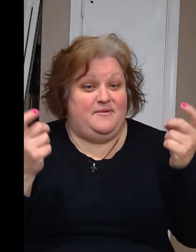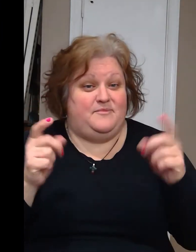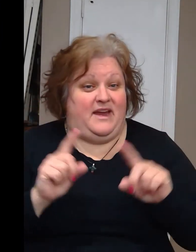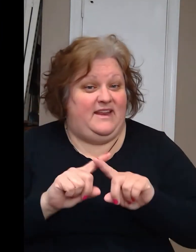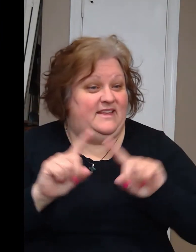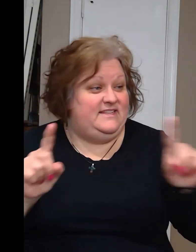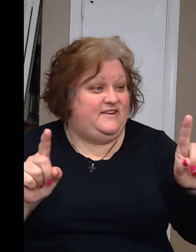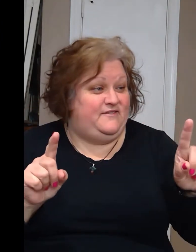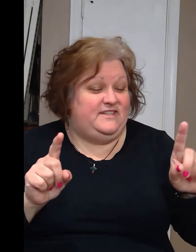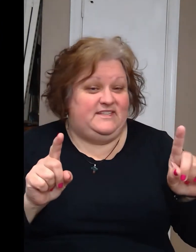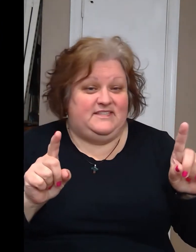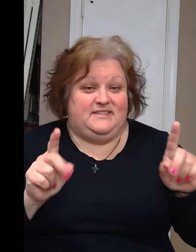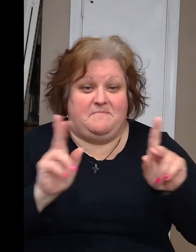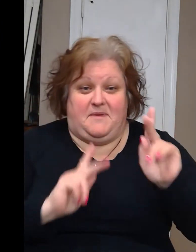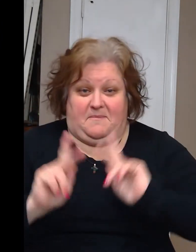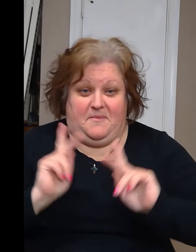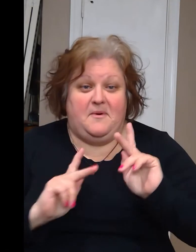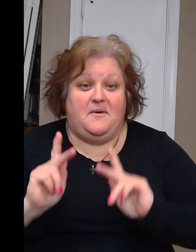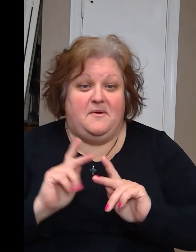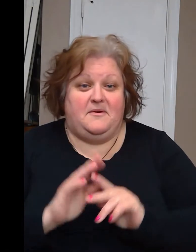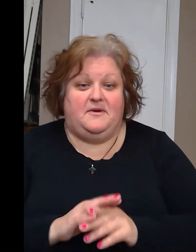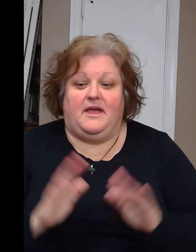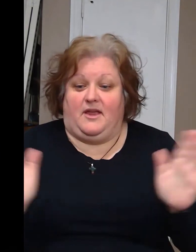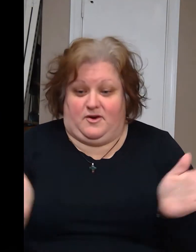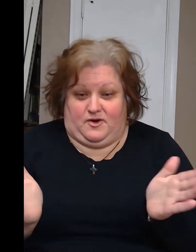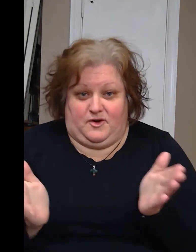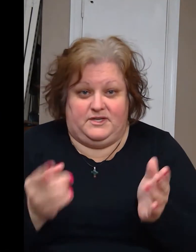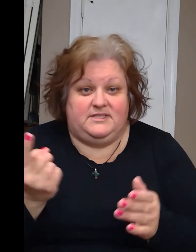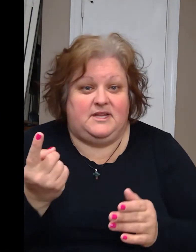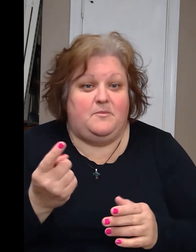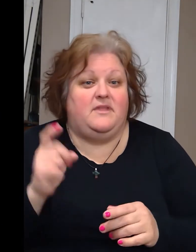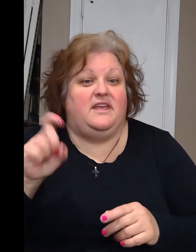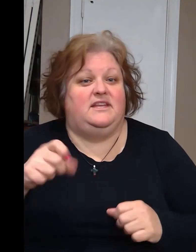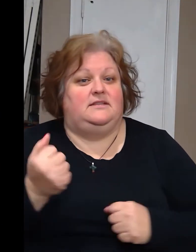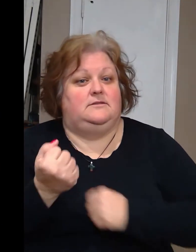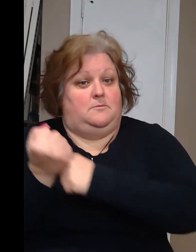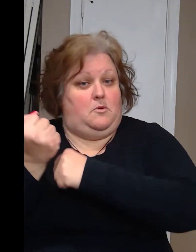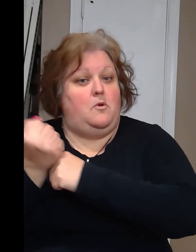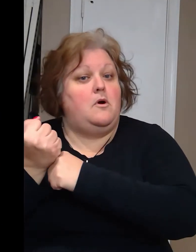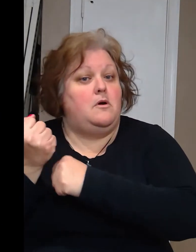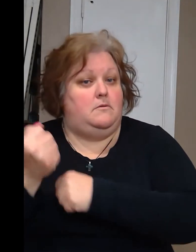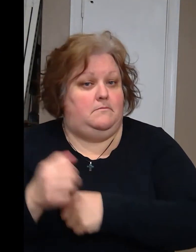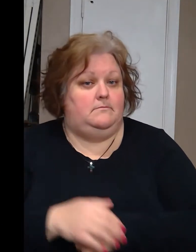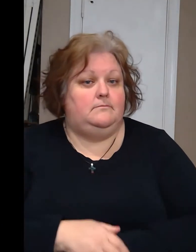Celebrating differences in others, encouraging someone who needs support,